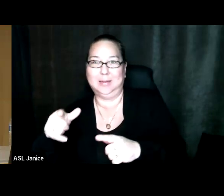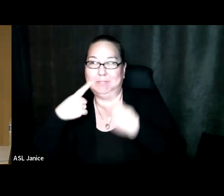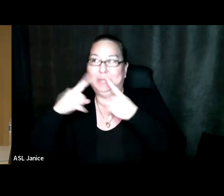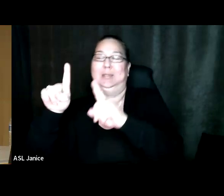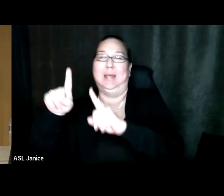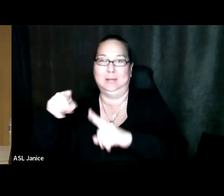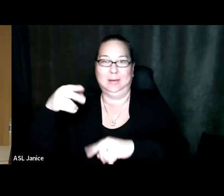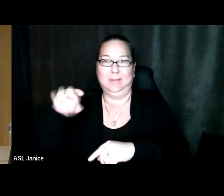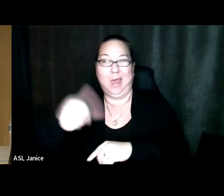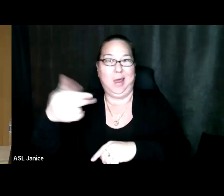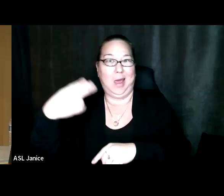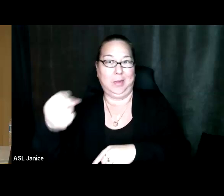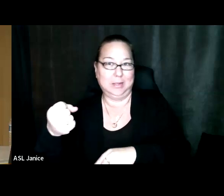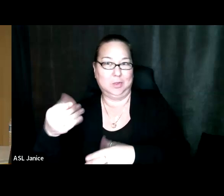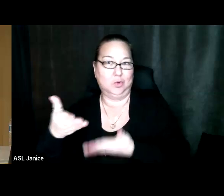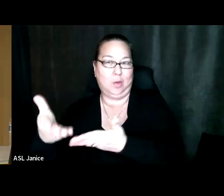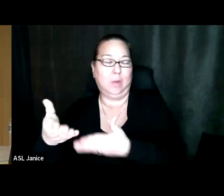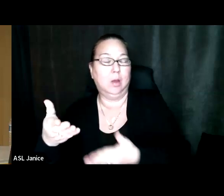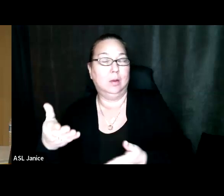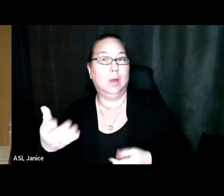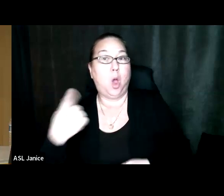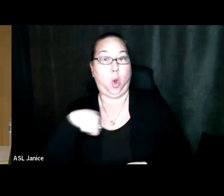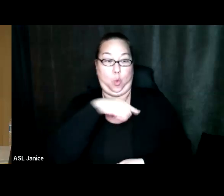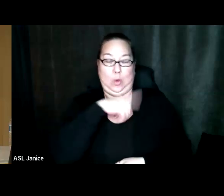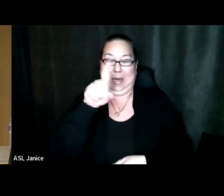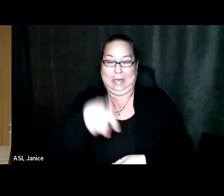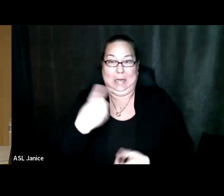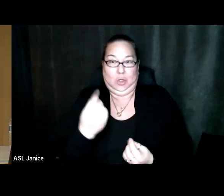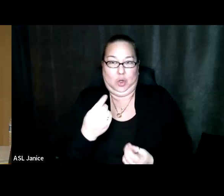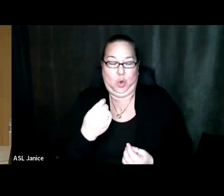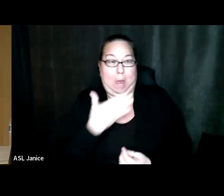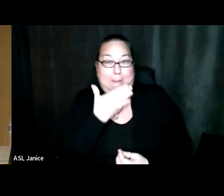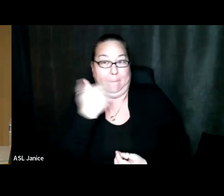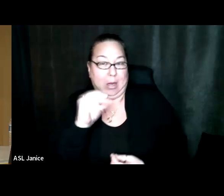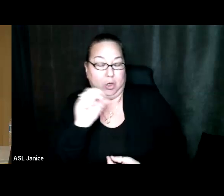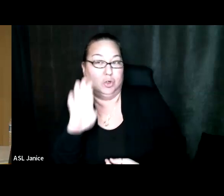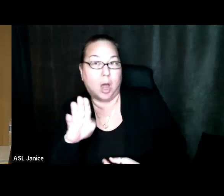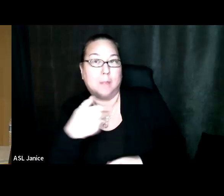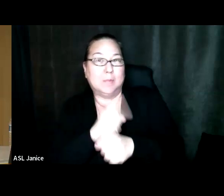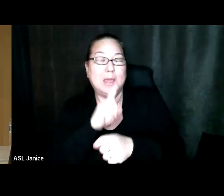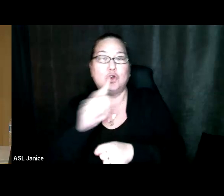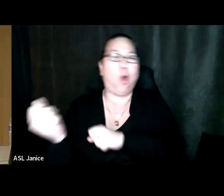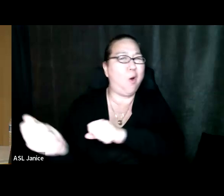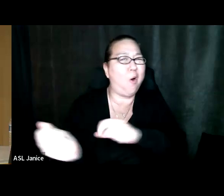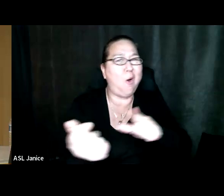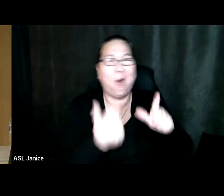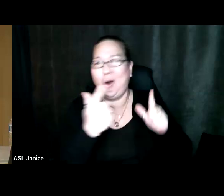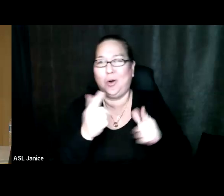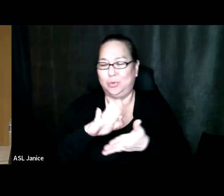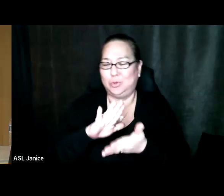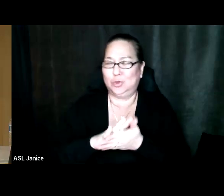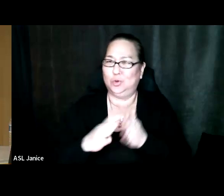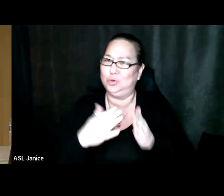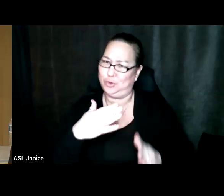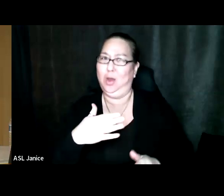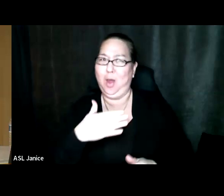offer. So, we need to do a better job of making sure all of our schools are well represented, as well